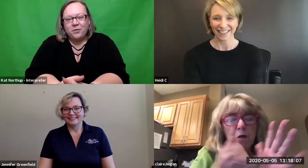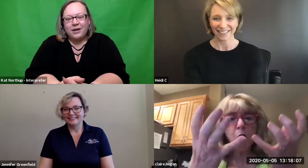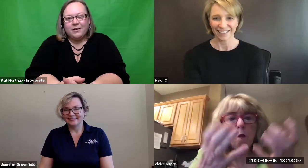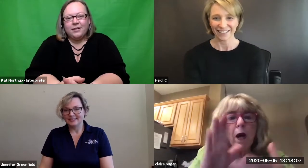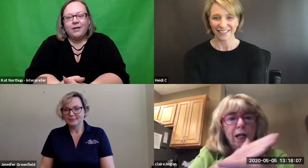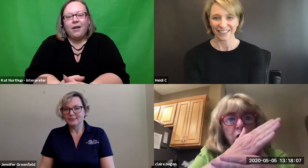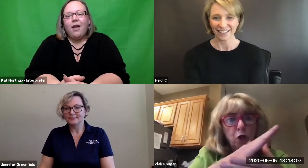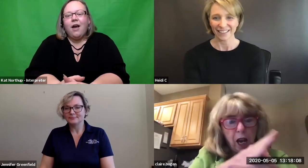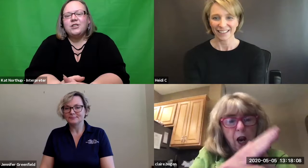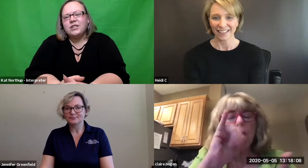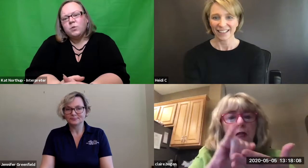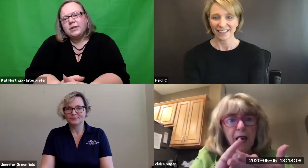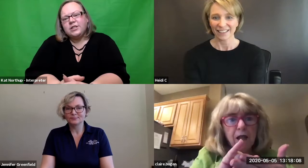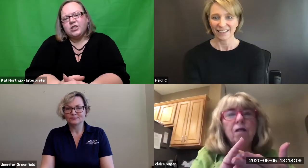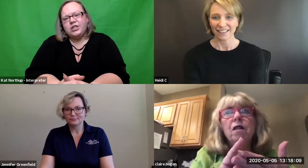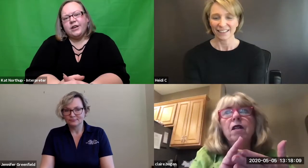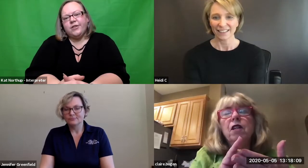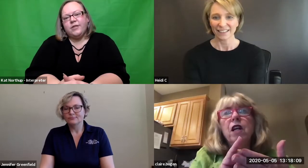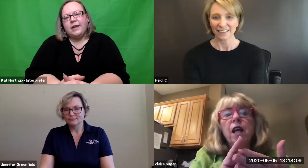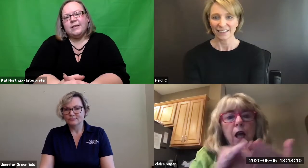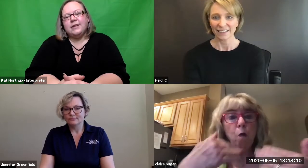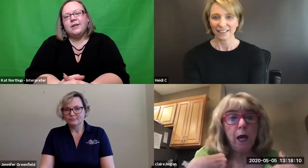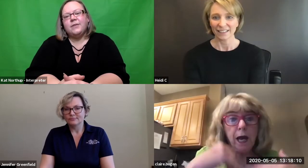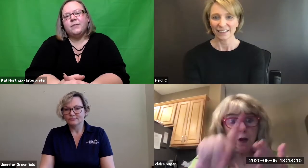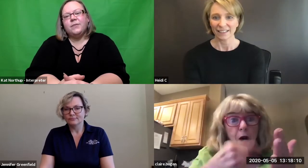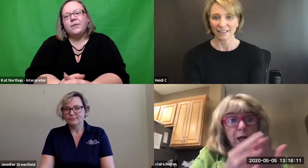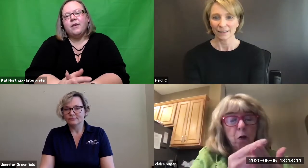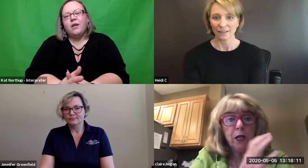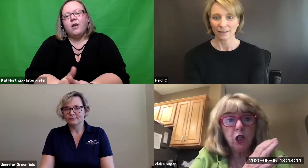Hello, everyone. I just wanted to share that